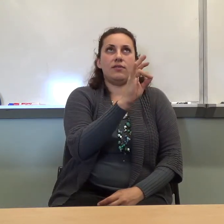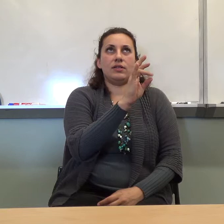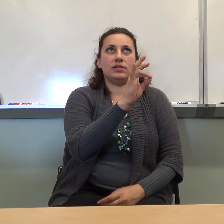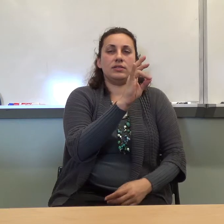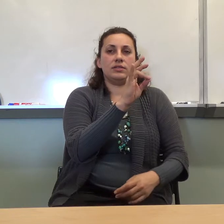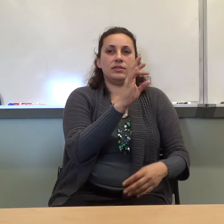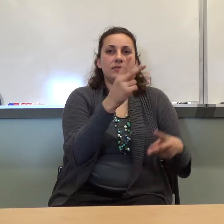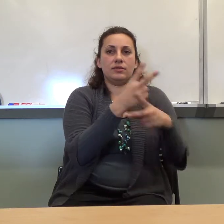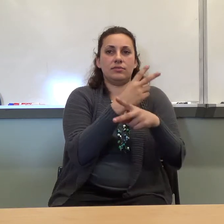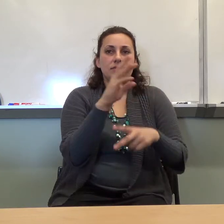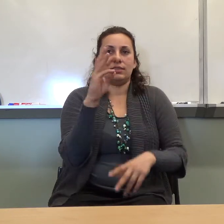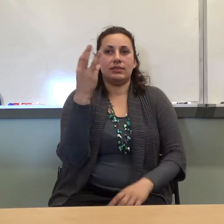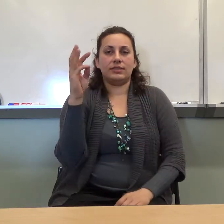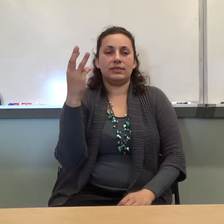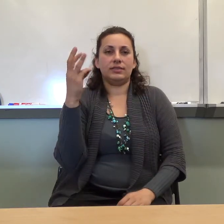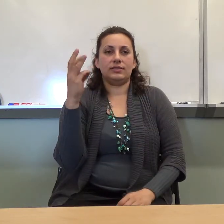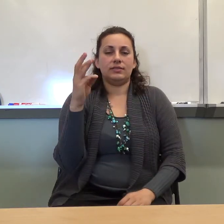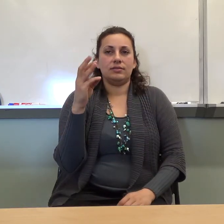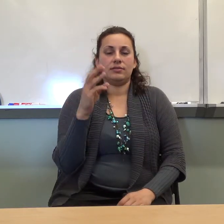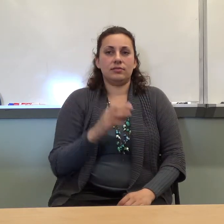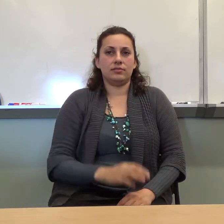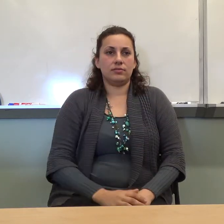Okay, 7 times 6 is 42.